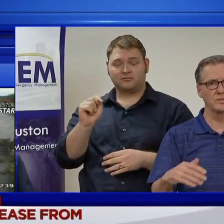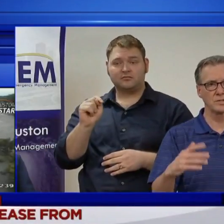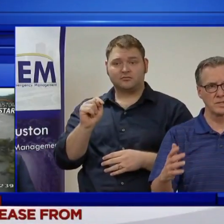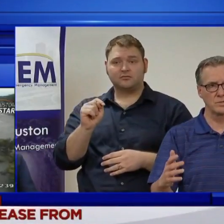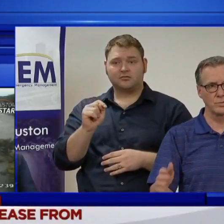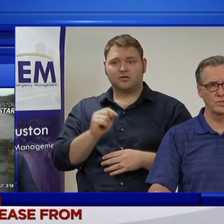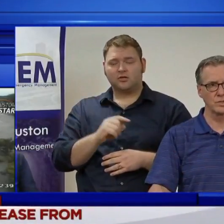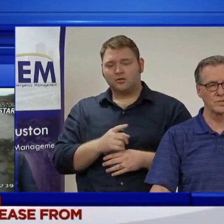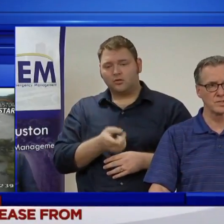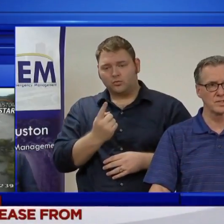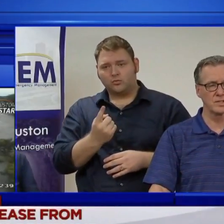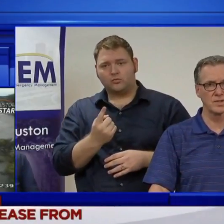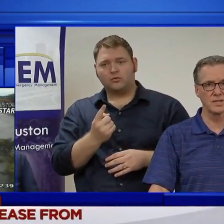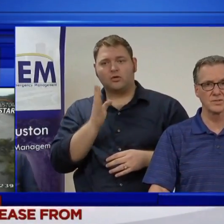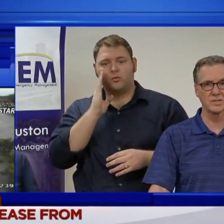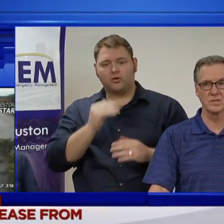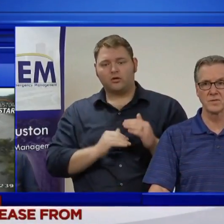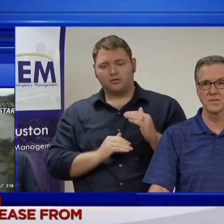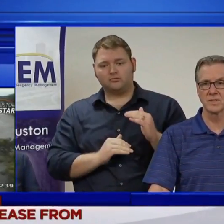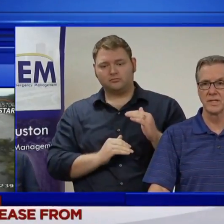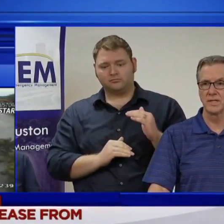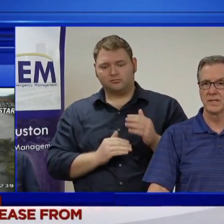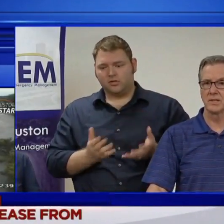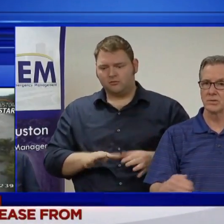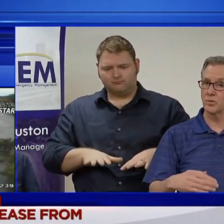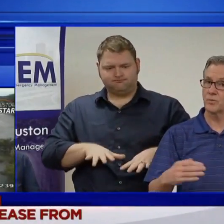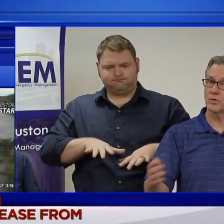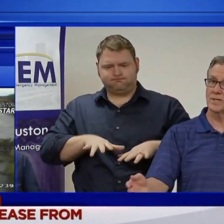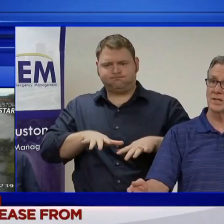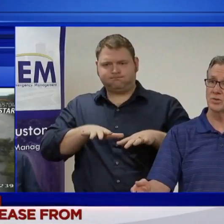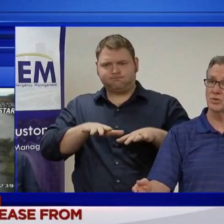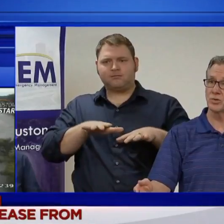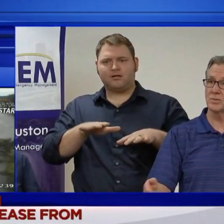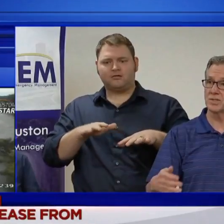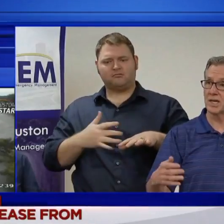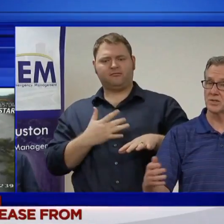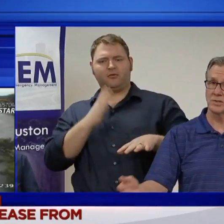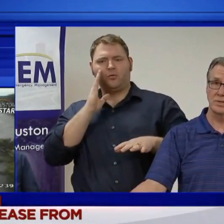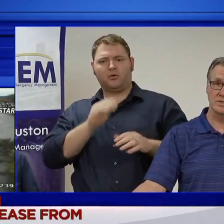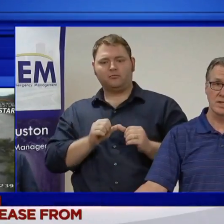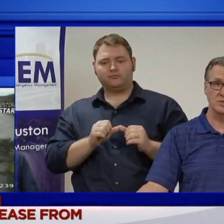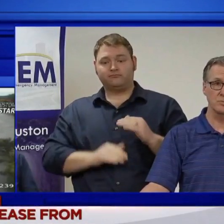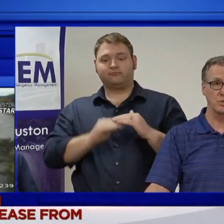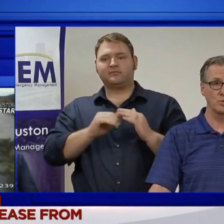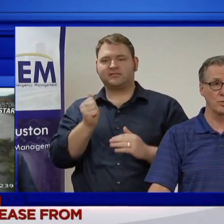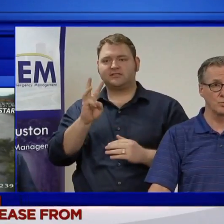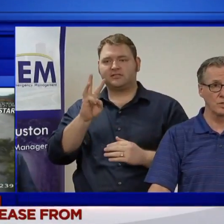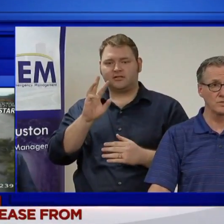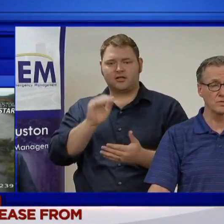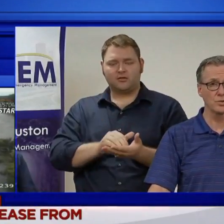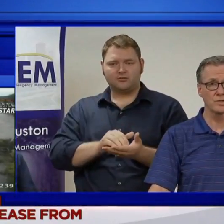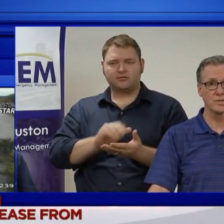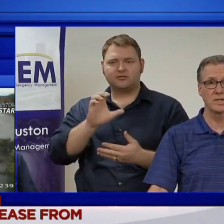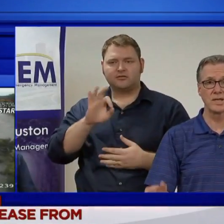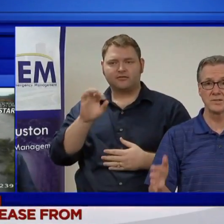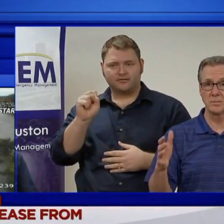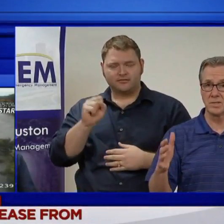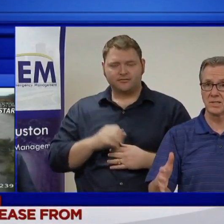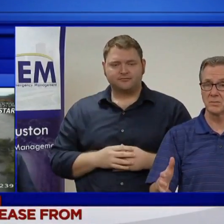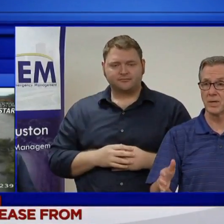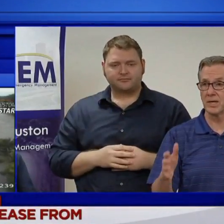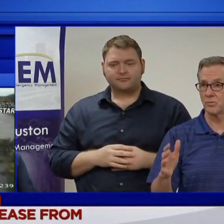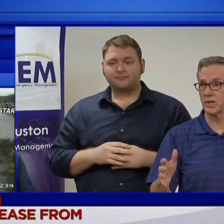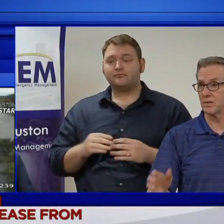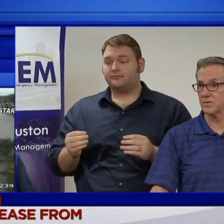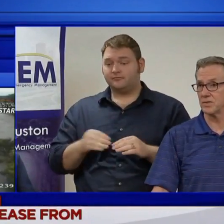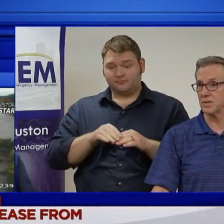bit higher as they do reach up to 16,000 CFS. A little further downstream, it's actually below what it was, so it has an